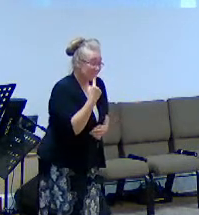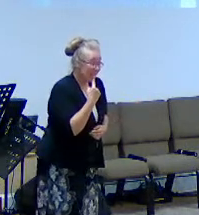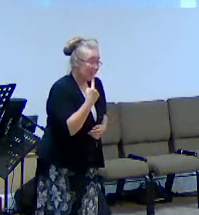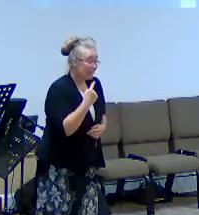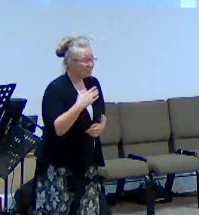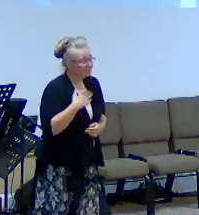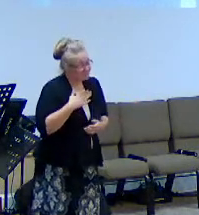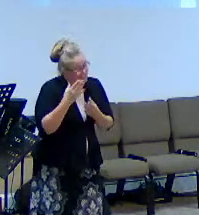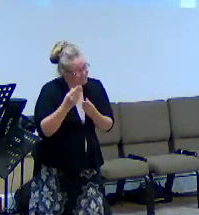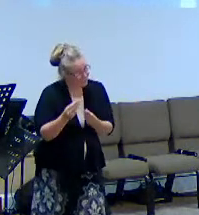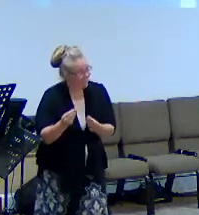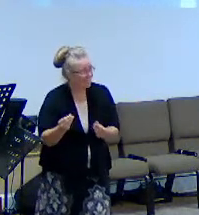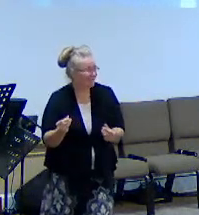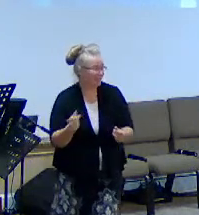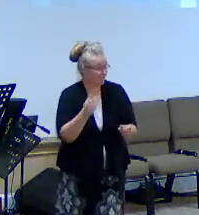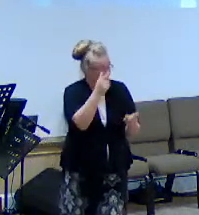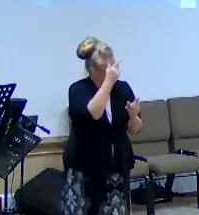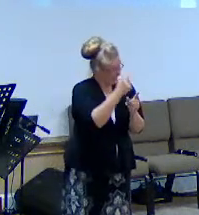be gentle, brethren,